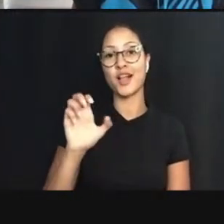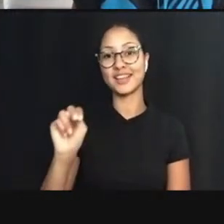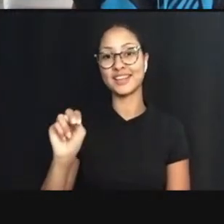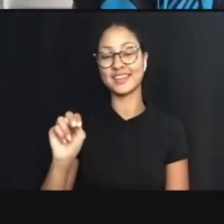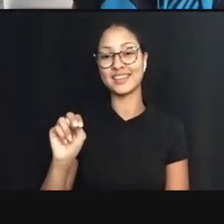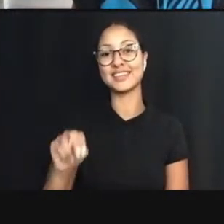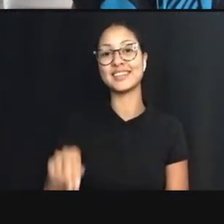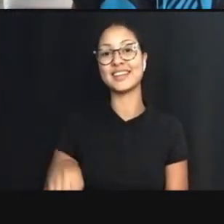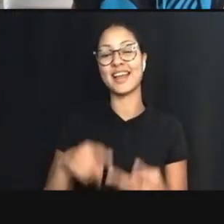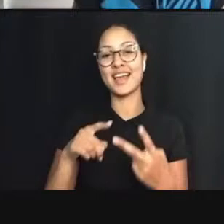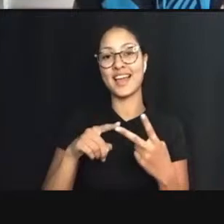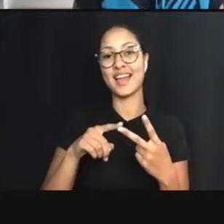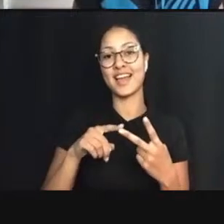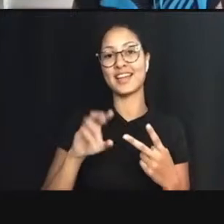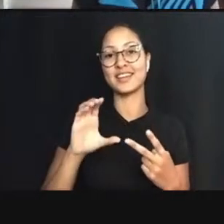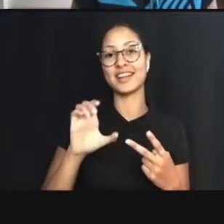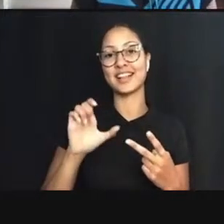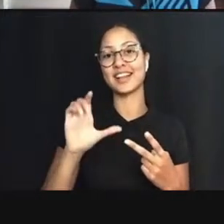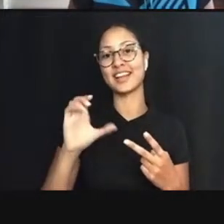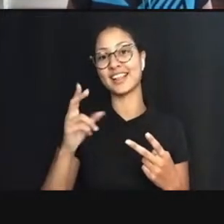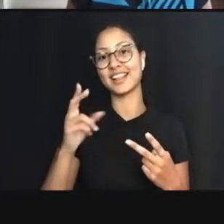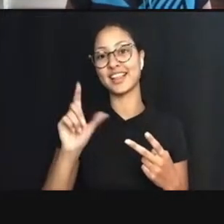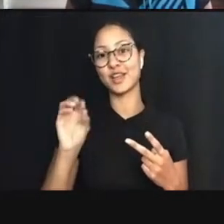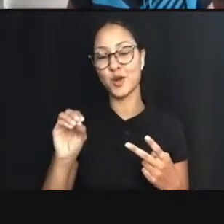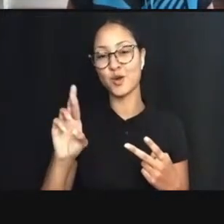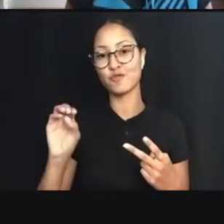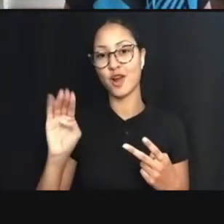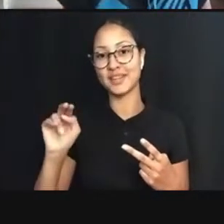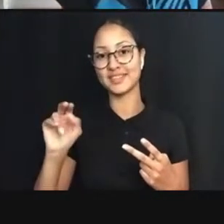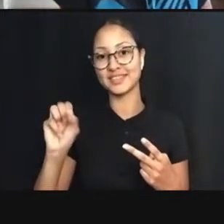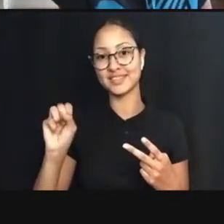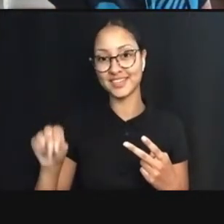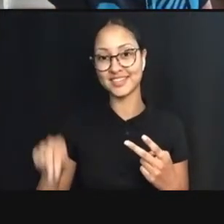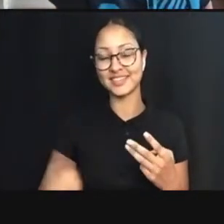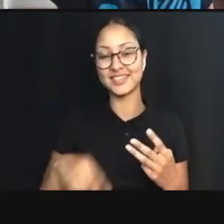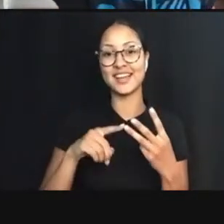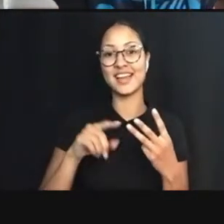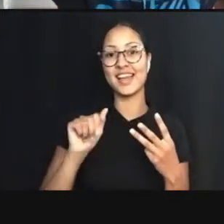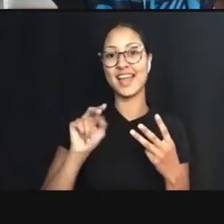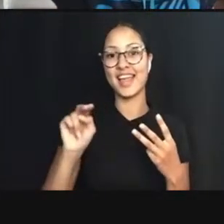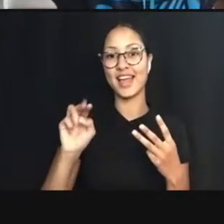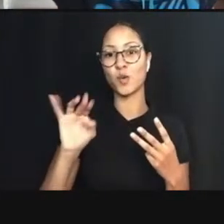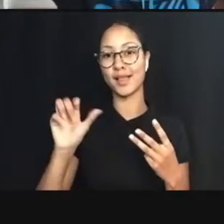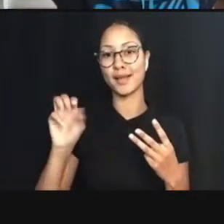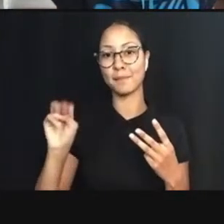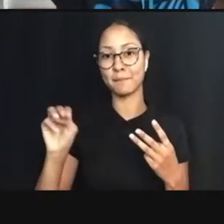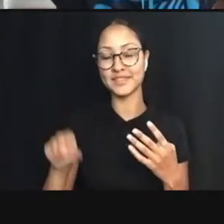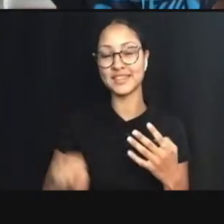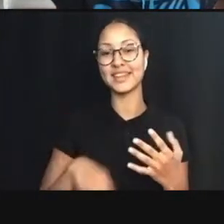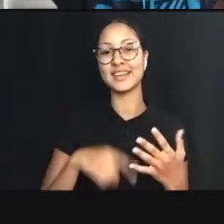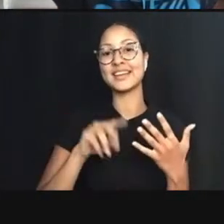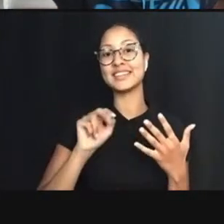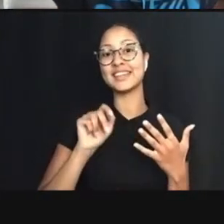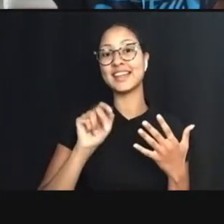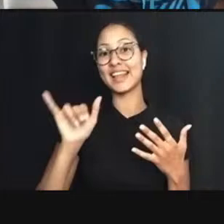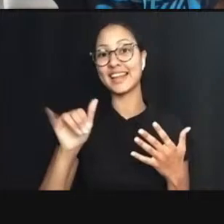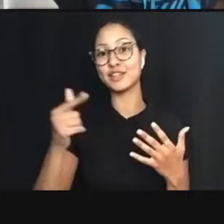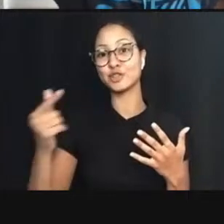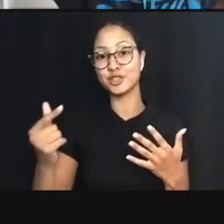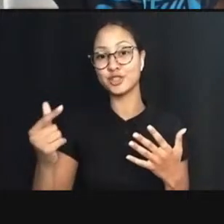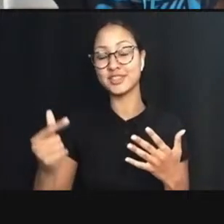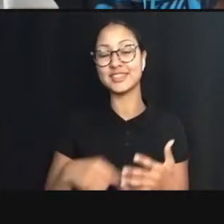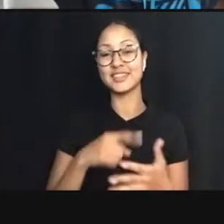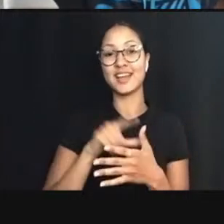Robinson, Laura Greer and Ann Williams, Danny G and Debbie Blunden Diggs,